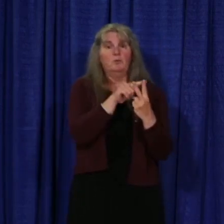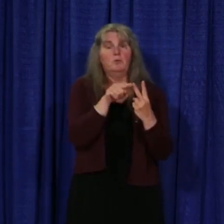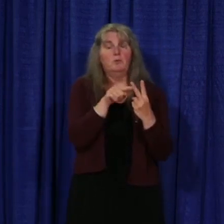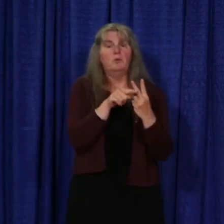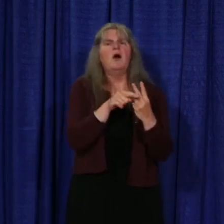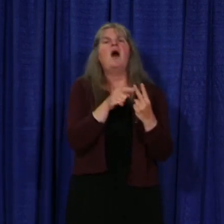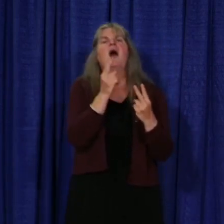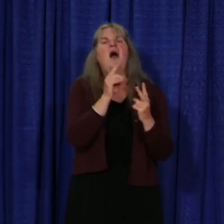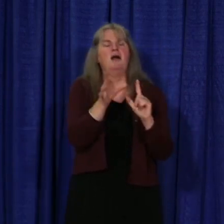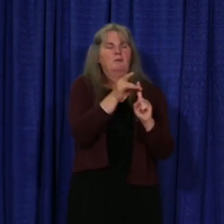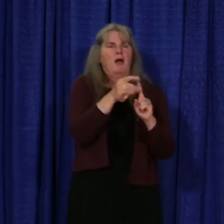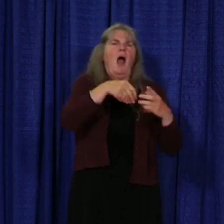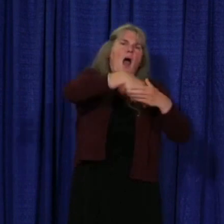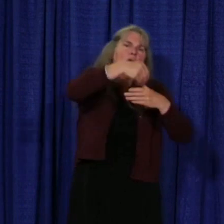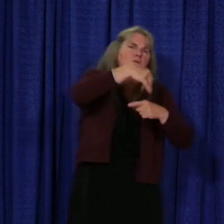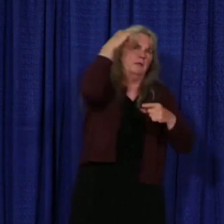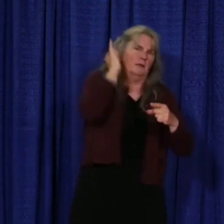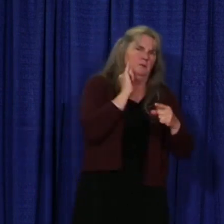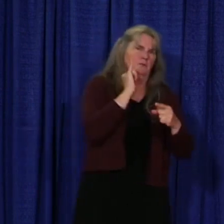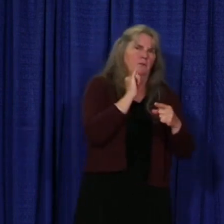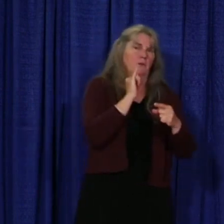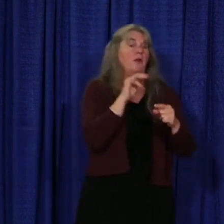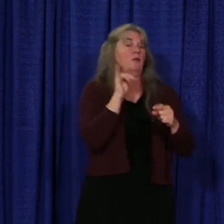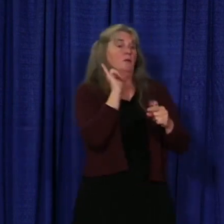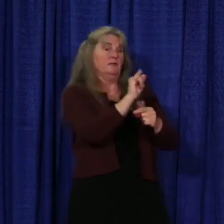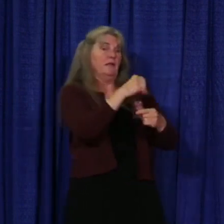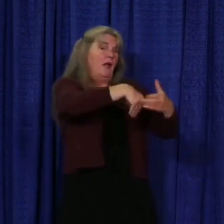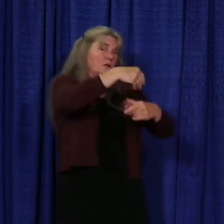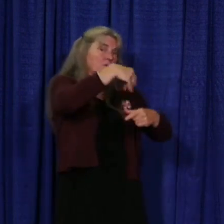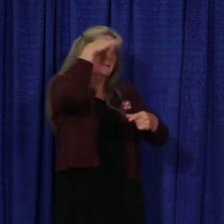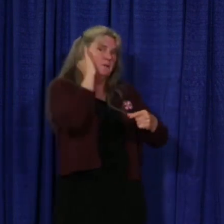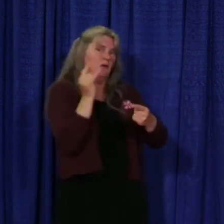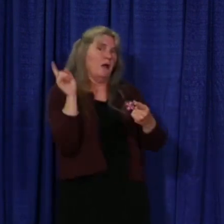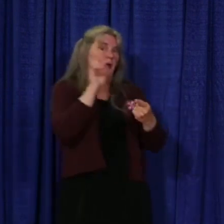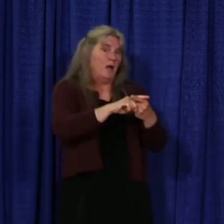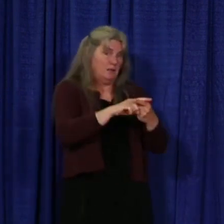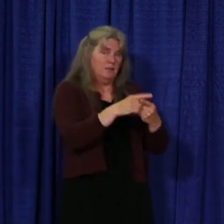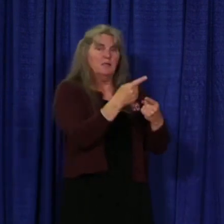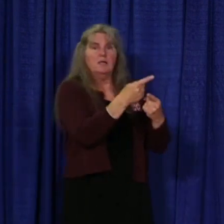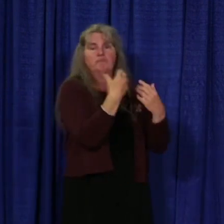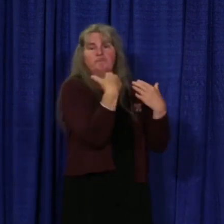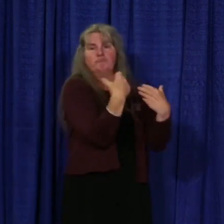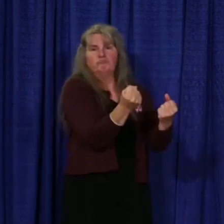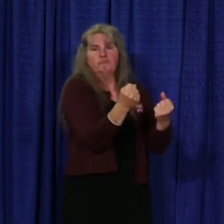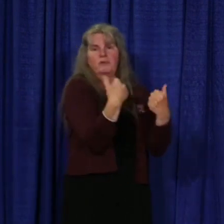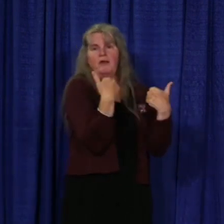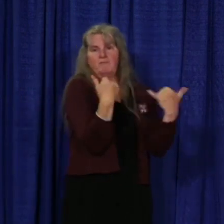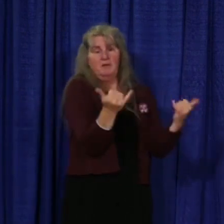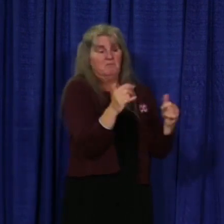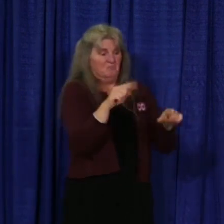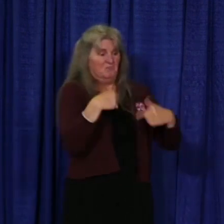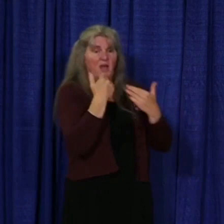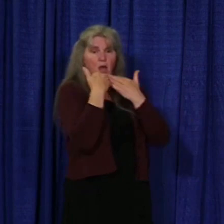outside of the territory and who will remain outside until recovered, and both are doing well.